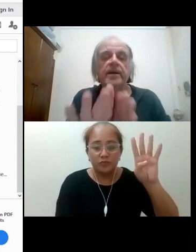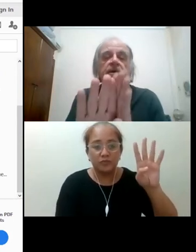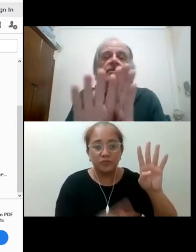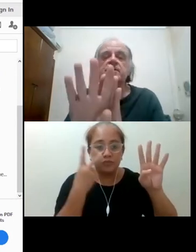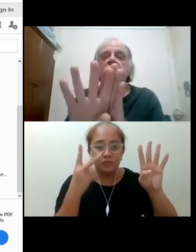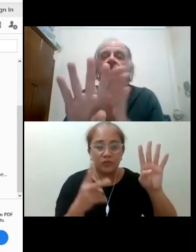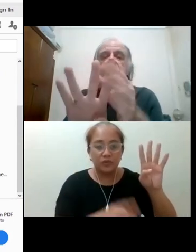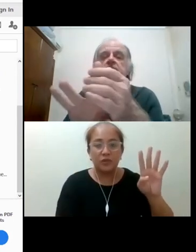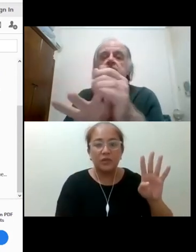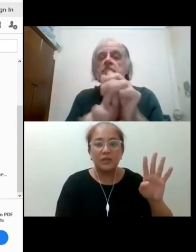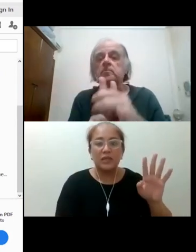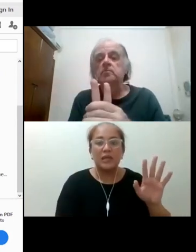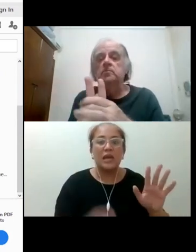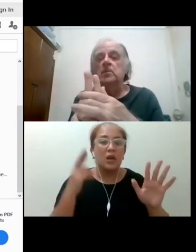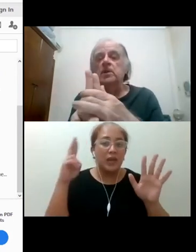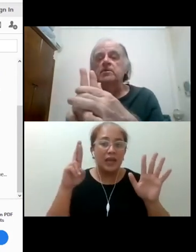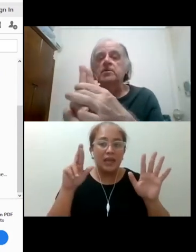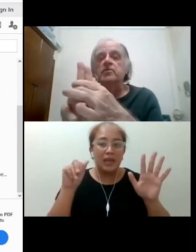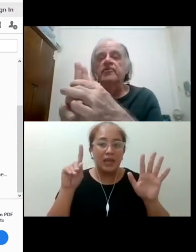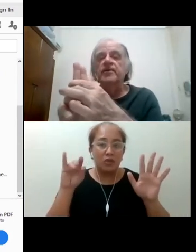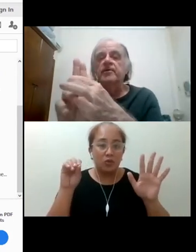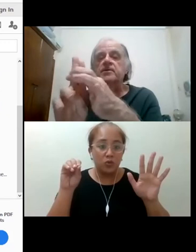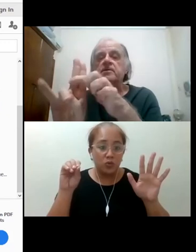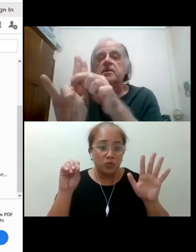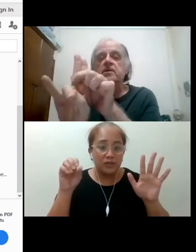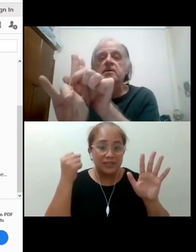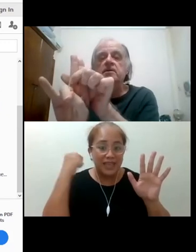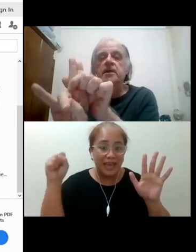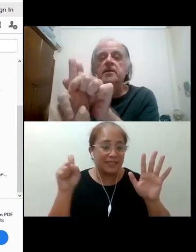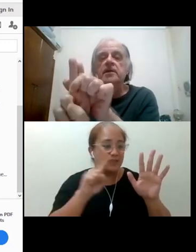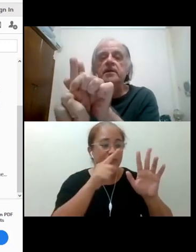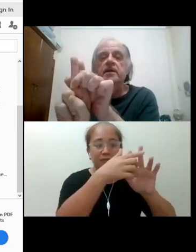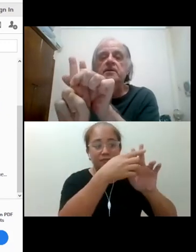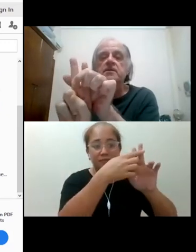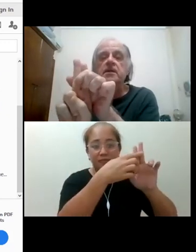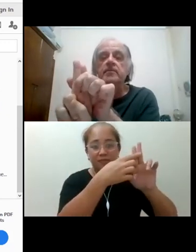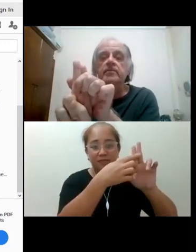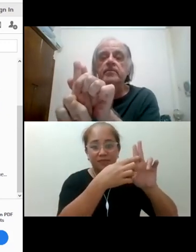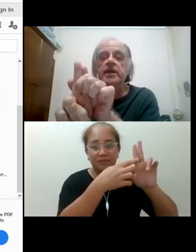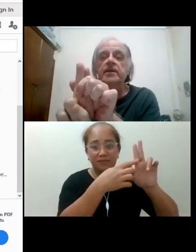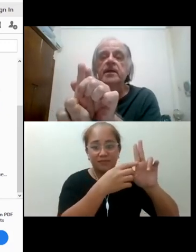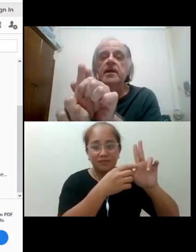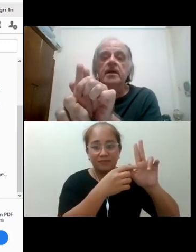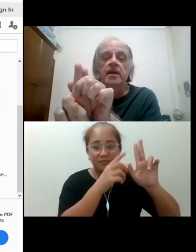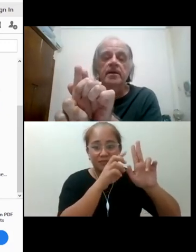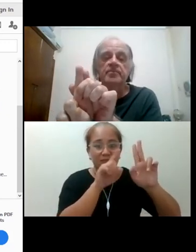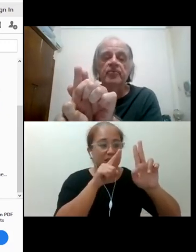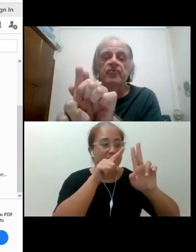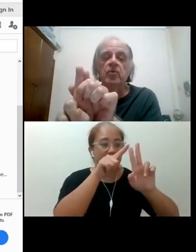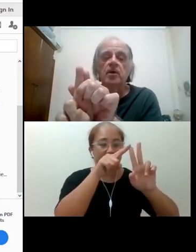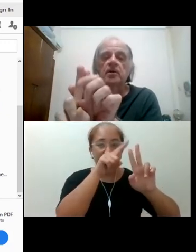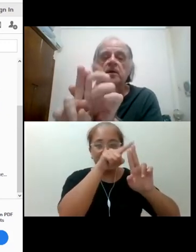the radial side, these two fingers, index and mid,